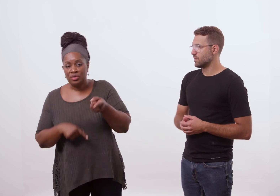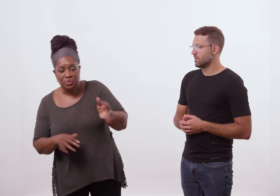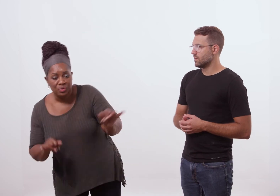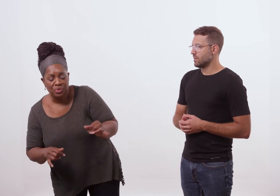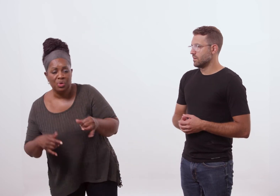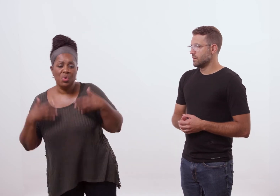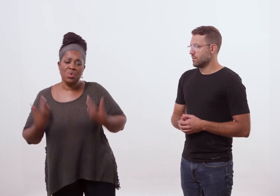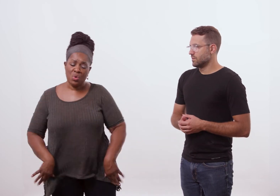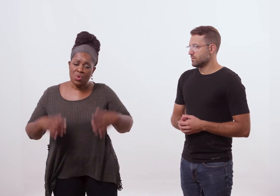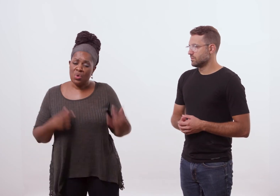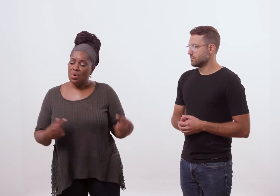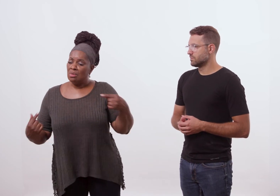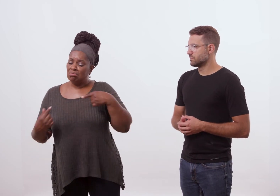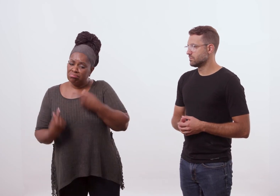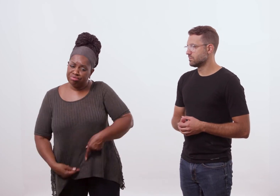too.